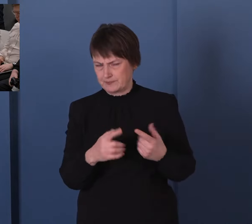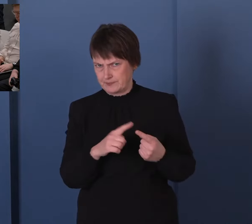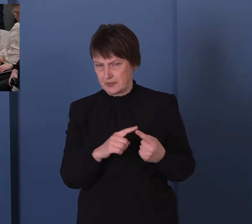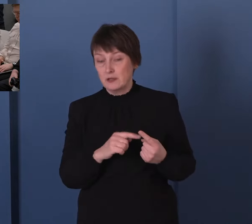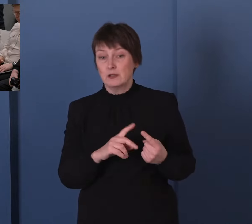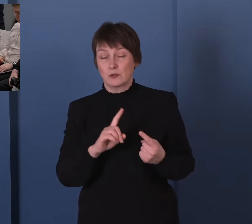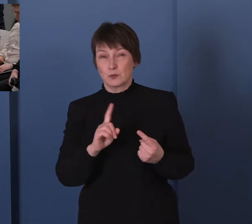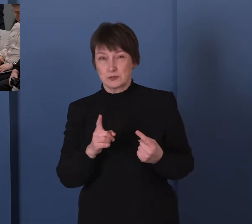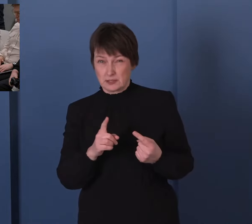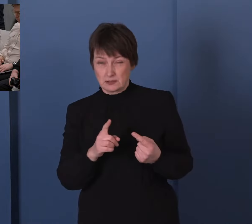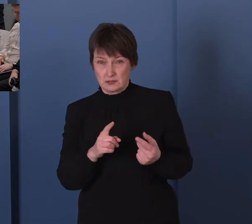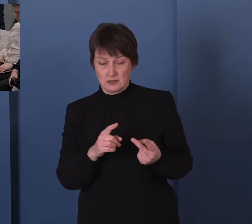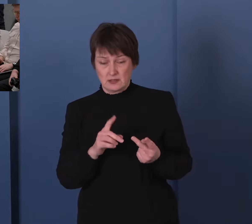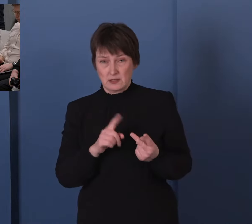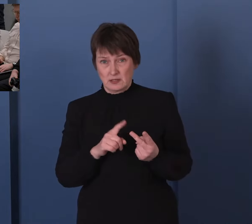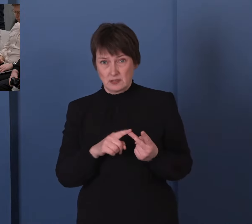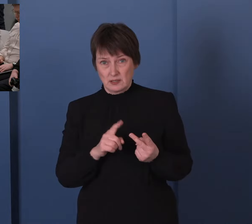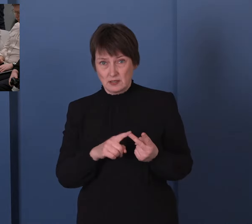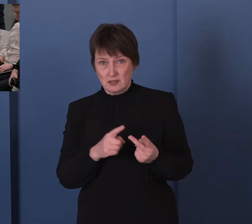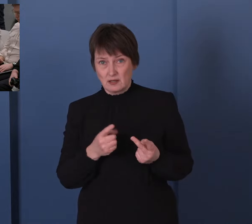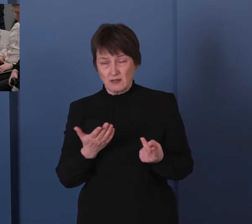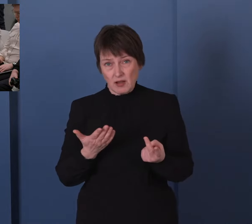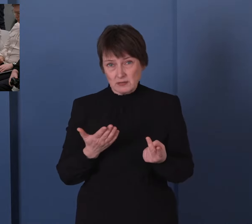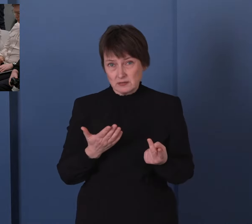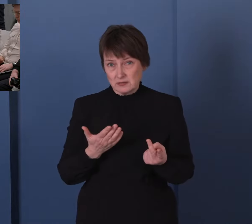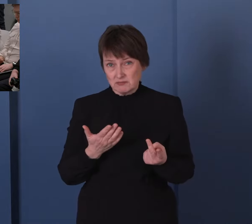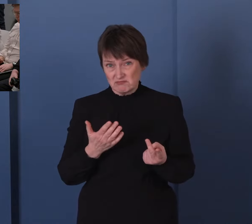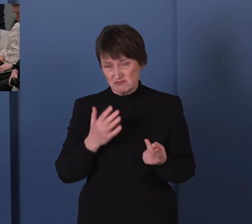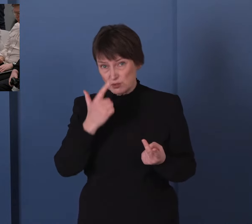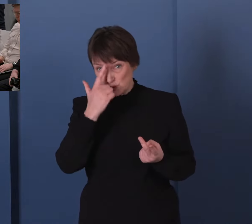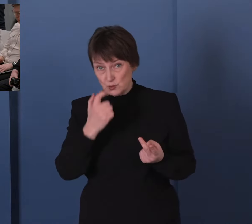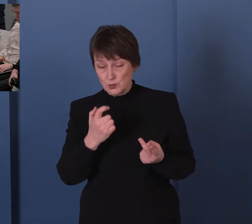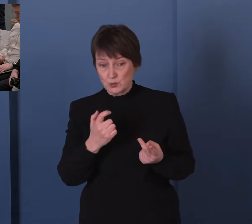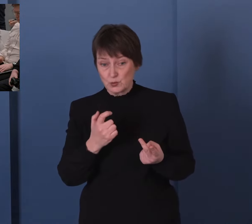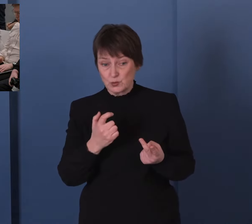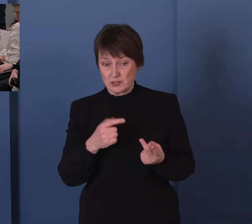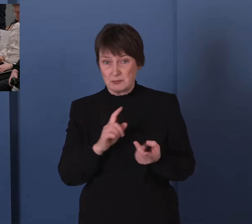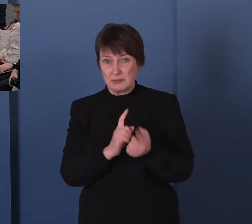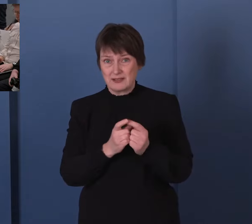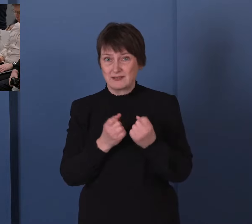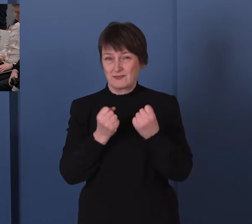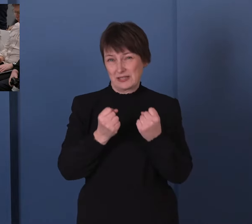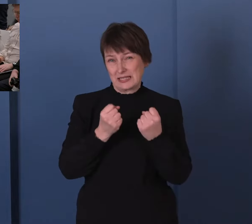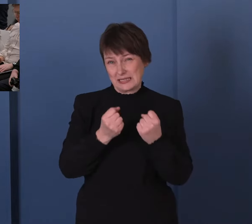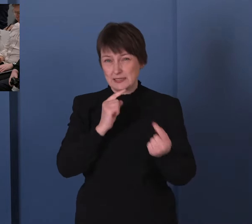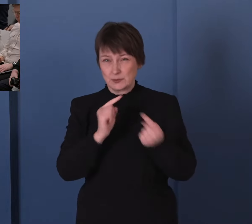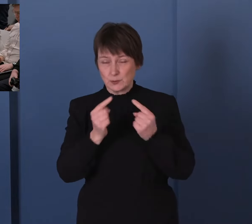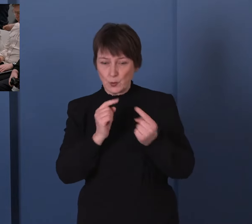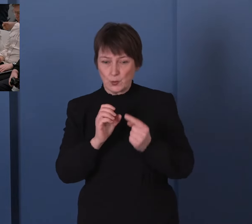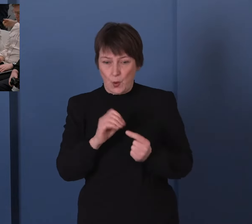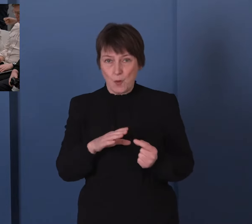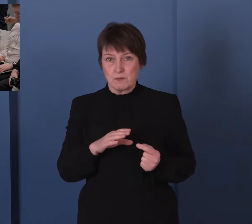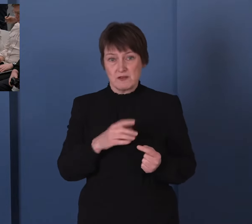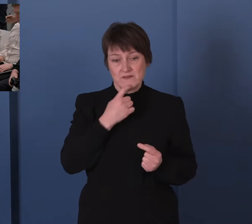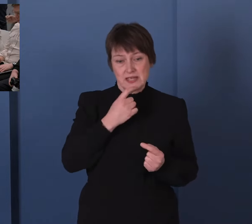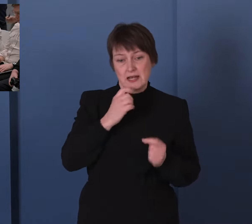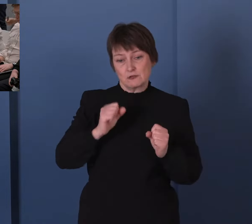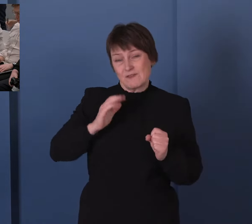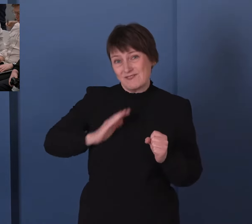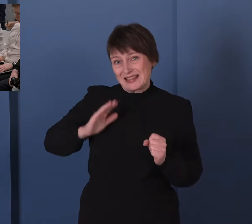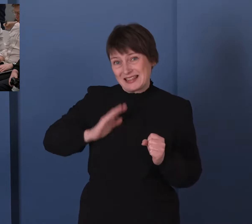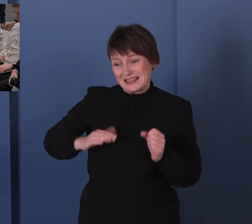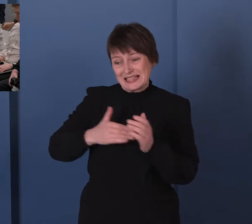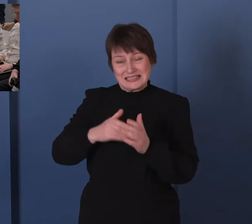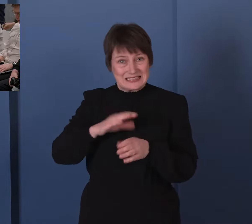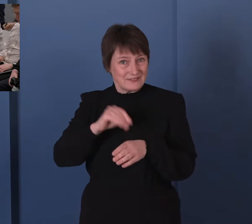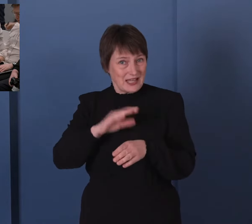this question about waiting for Sweden will be during your election this spring? And then one question for Ulf Kristersson,